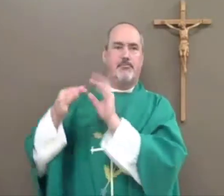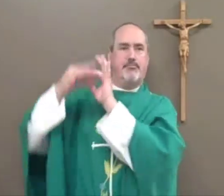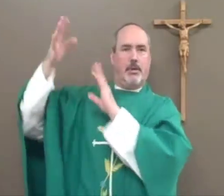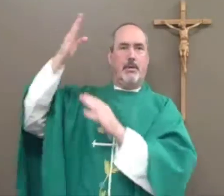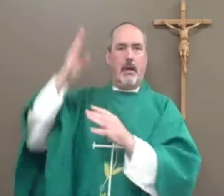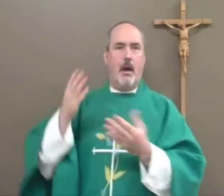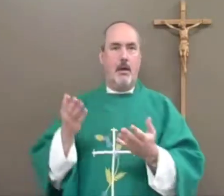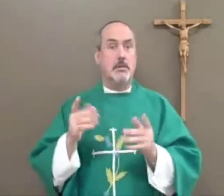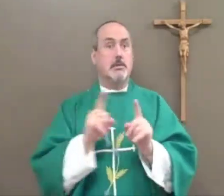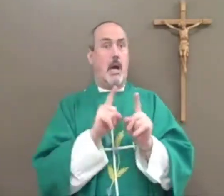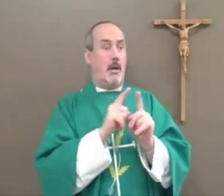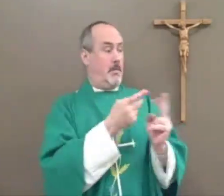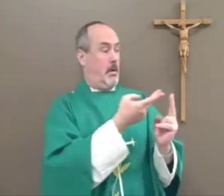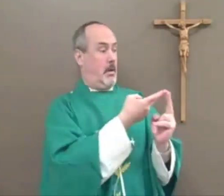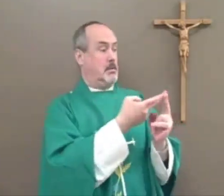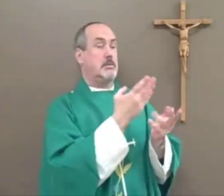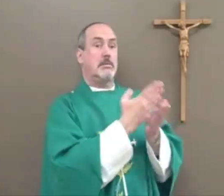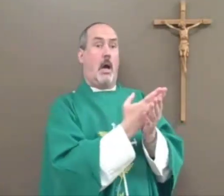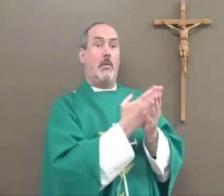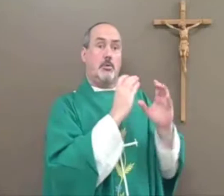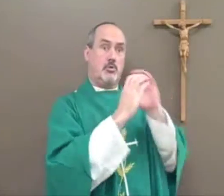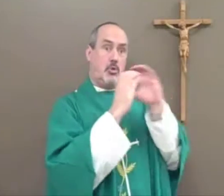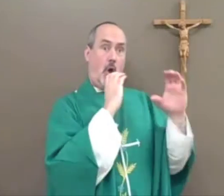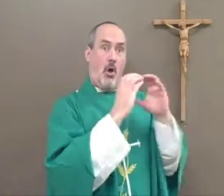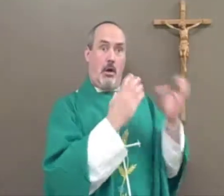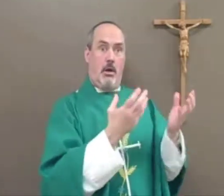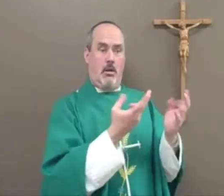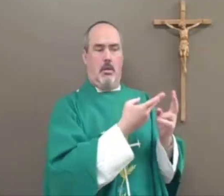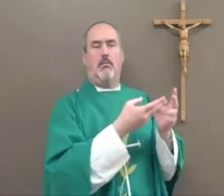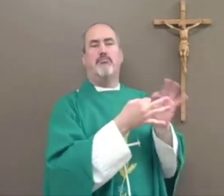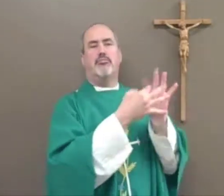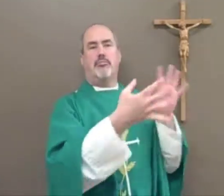they stay together. And when they stop communicating, they drift apart.